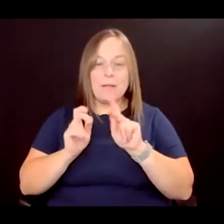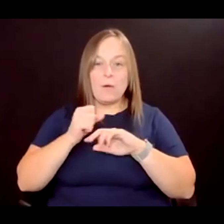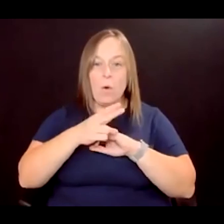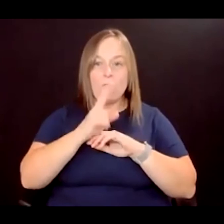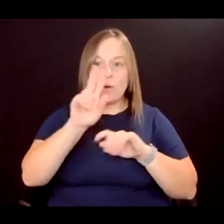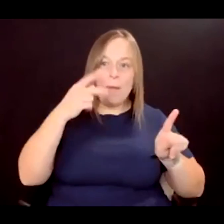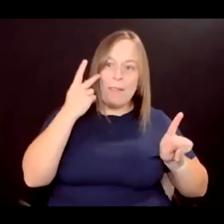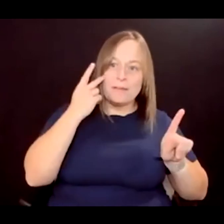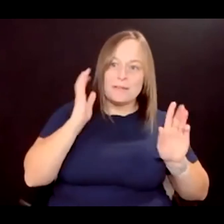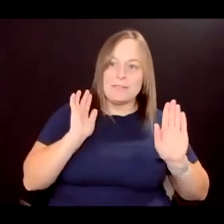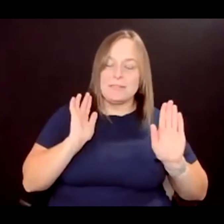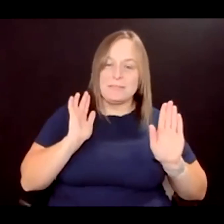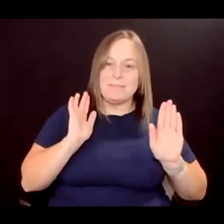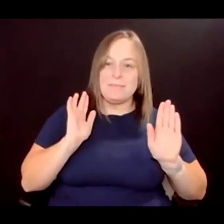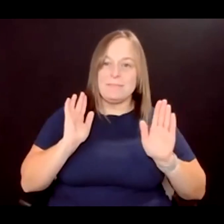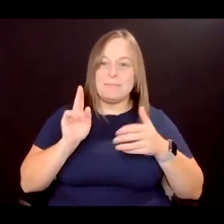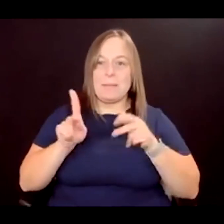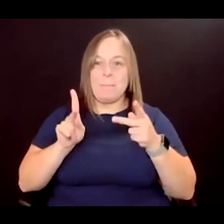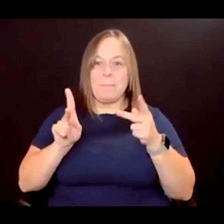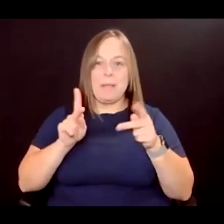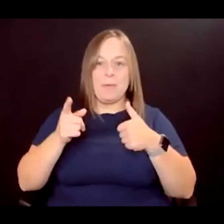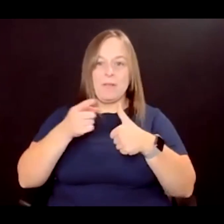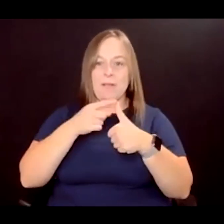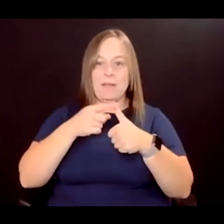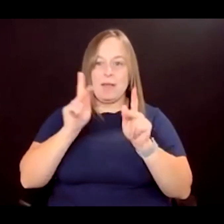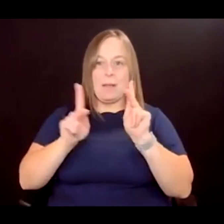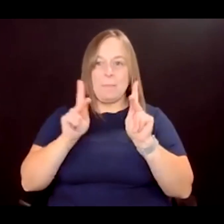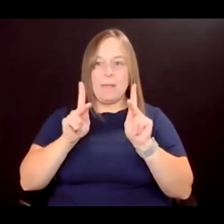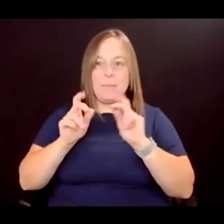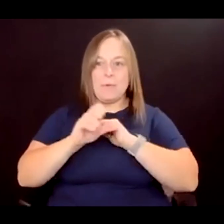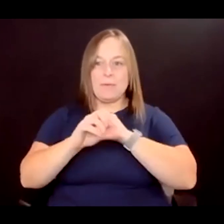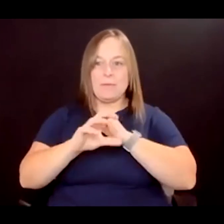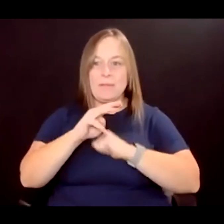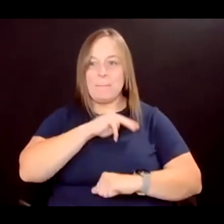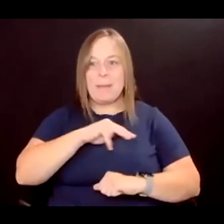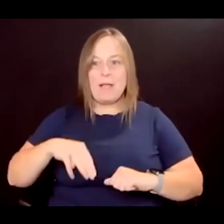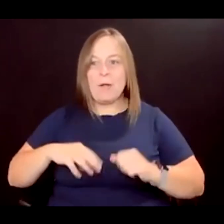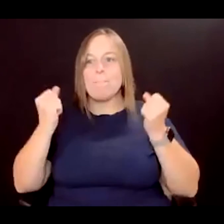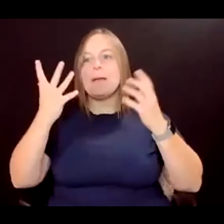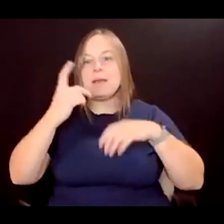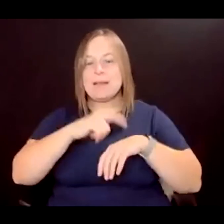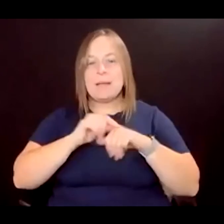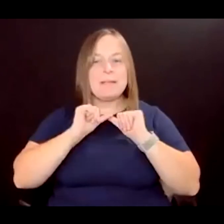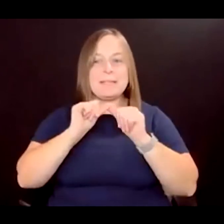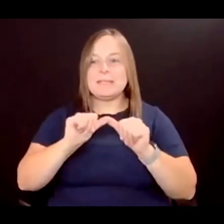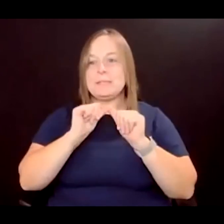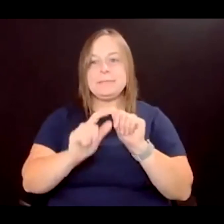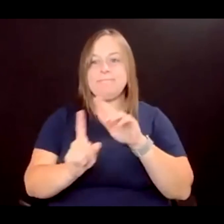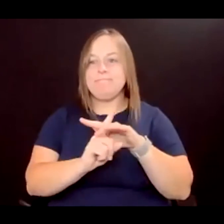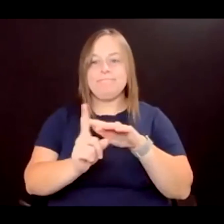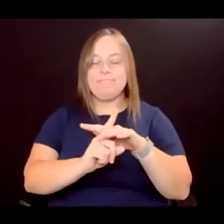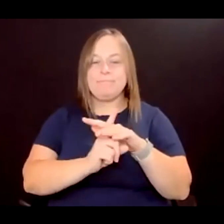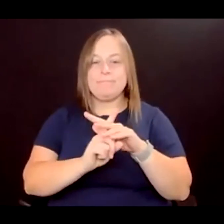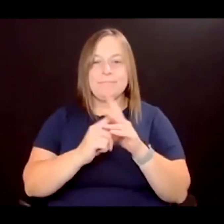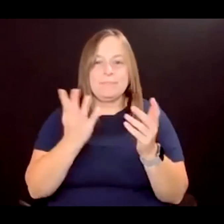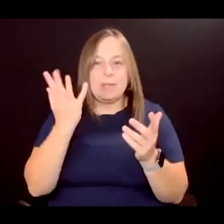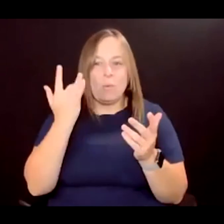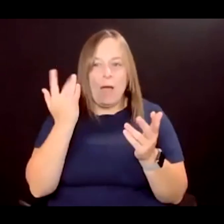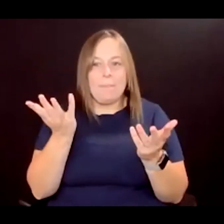honest, the last time we met, it was all around making parks accessible, but